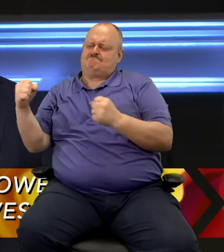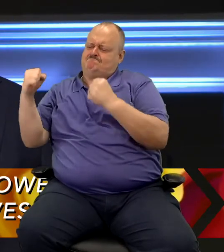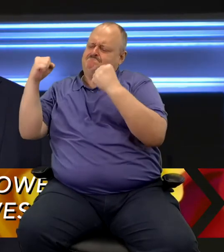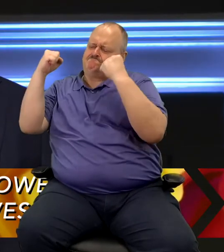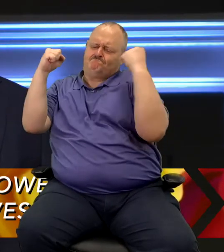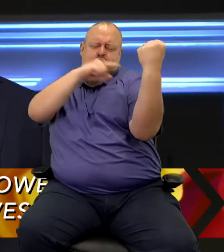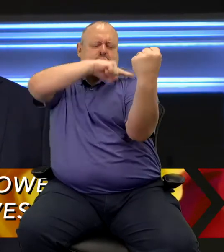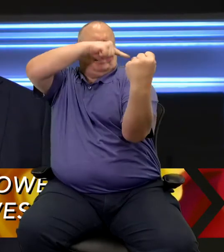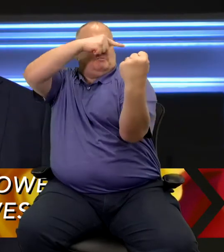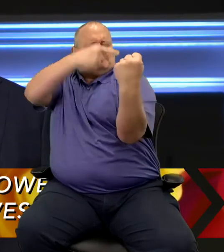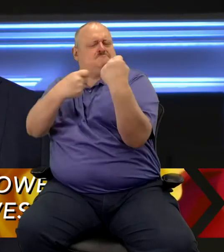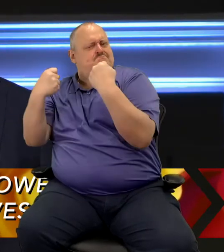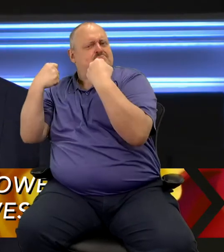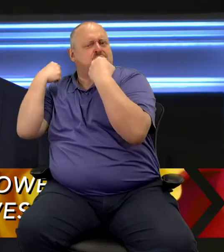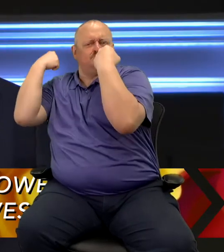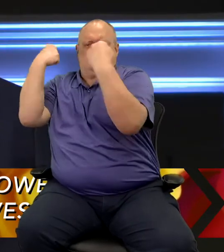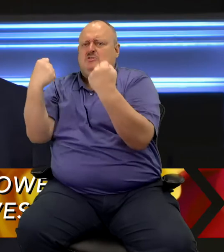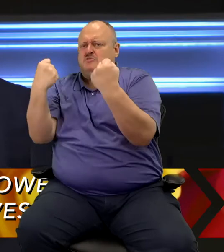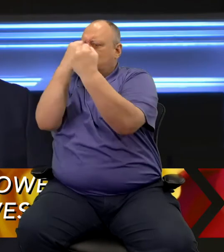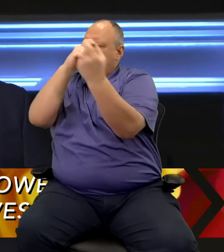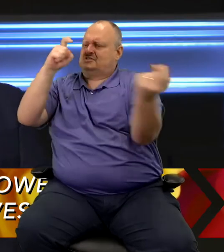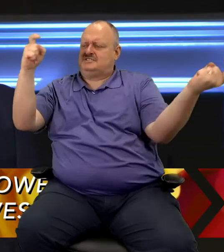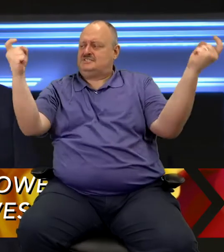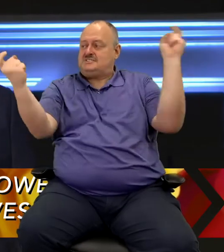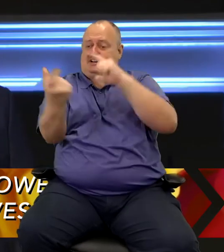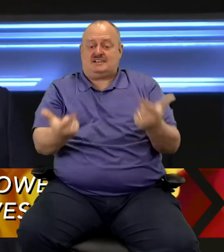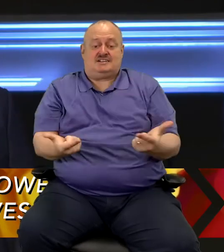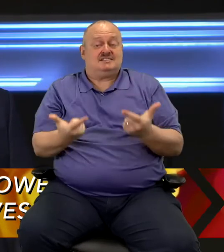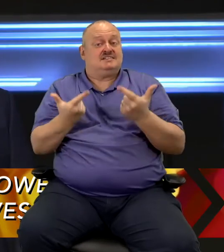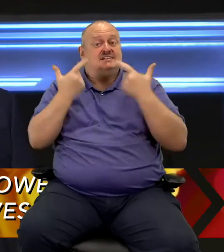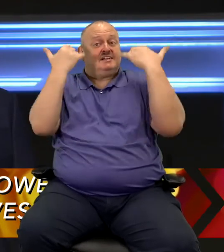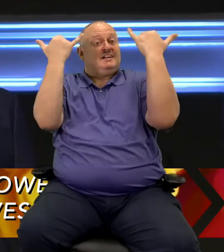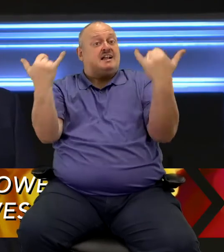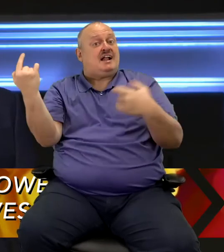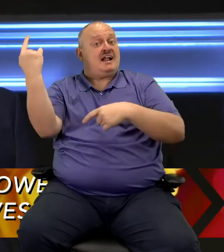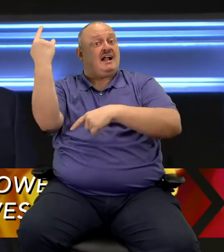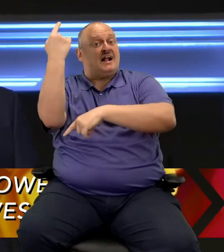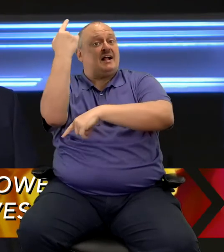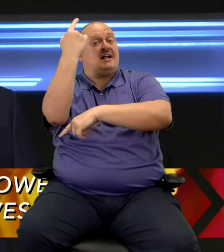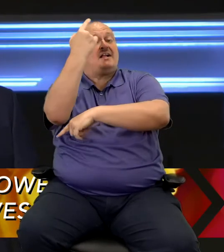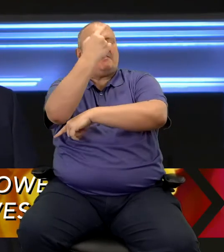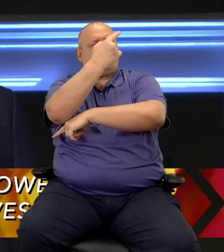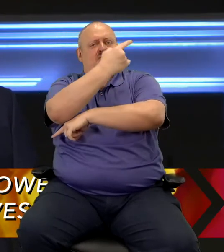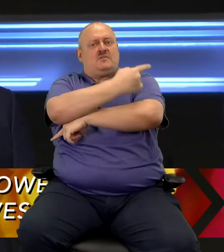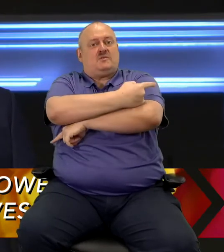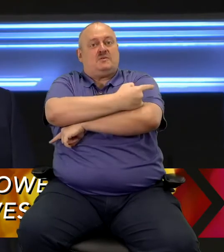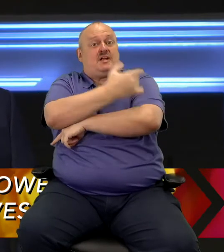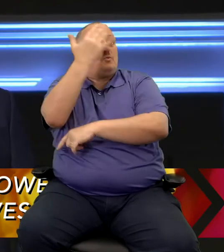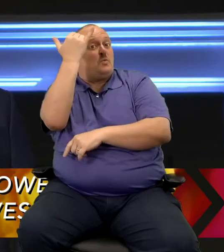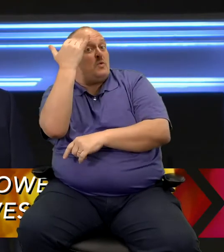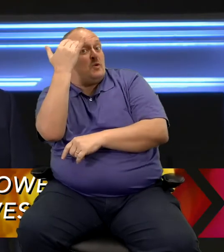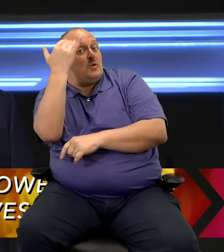Has the power to change lives